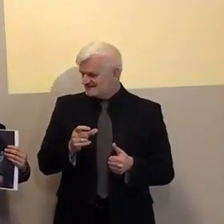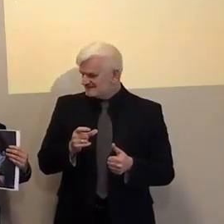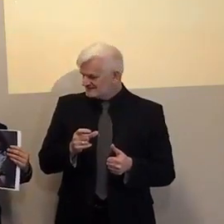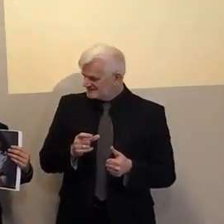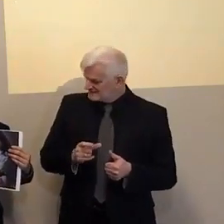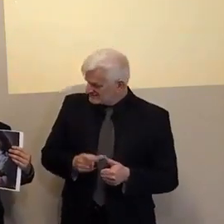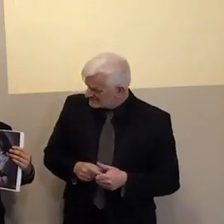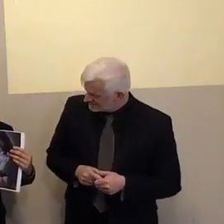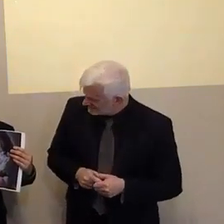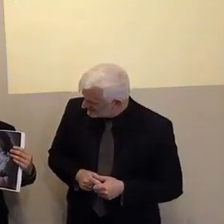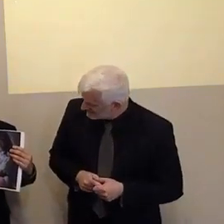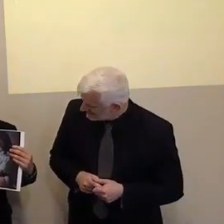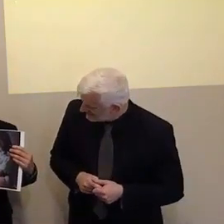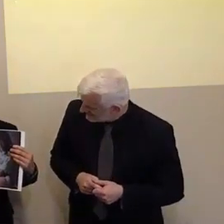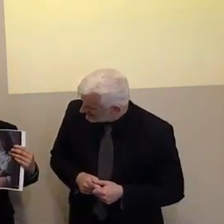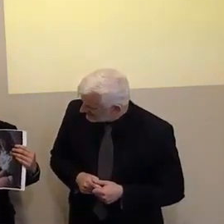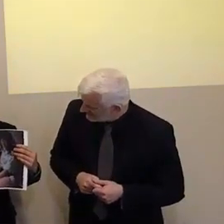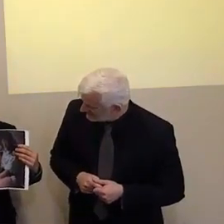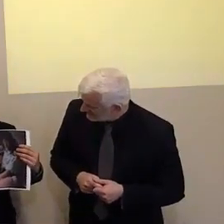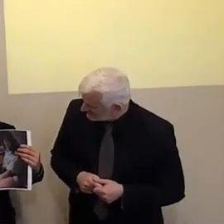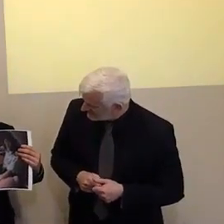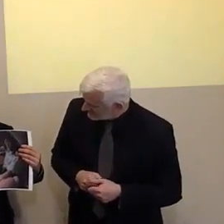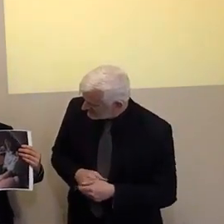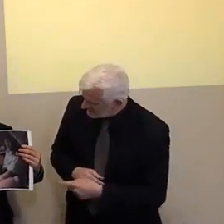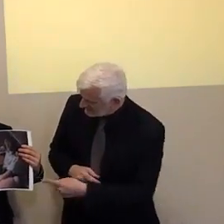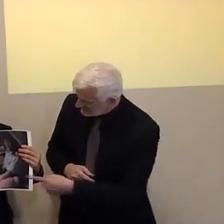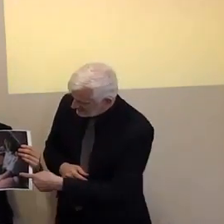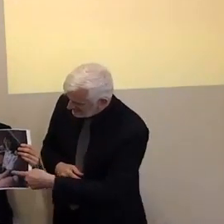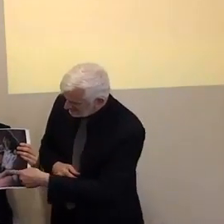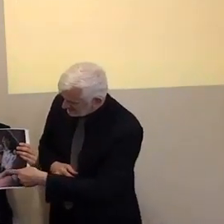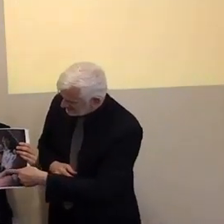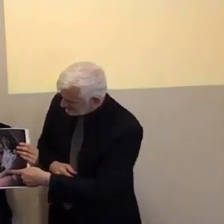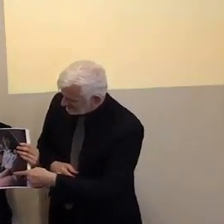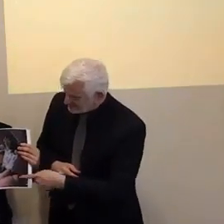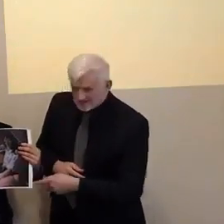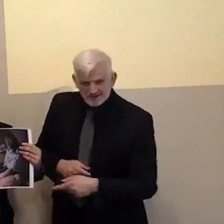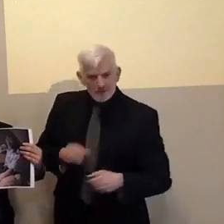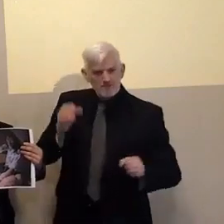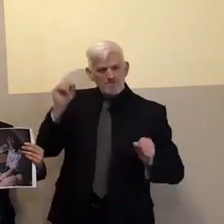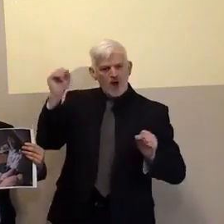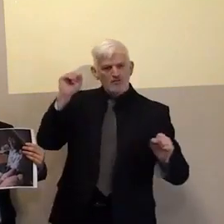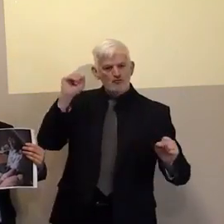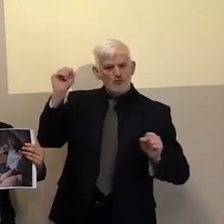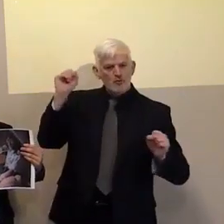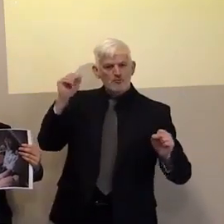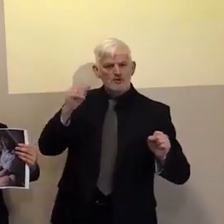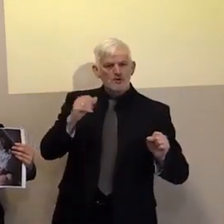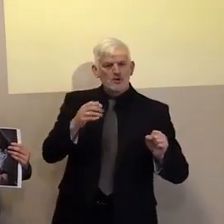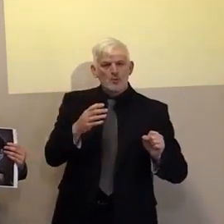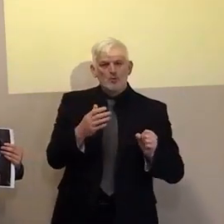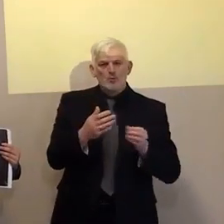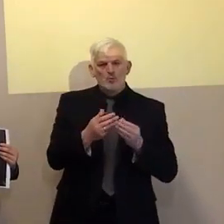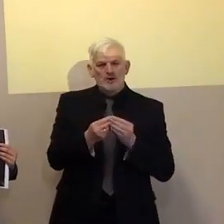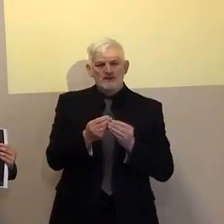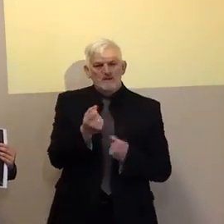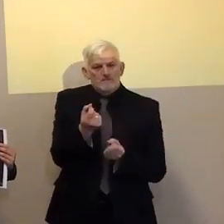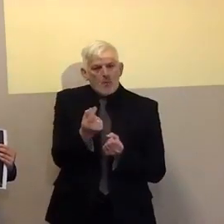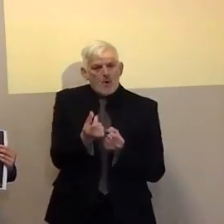Bathroom. She was going into bathroom with boiling water for washing because it's too